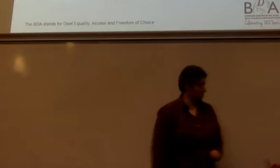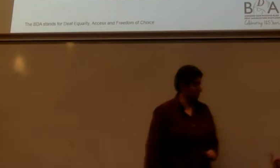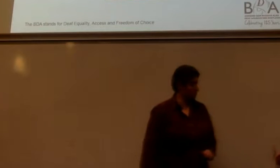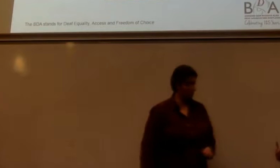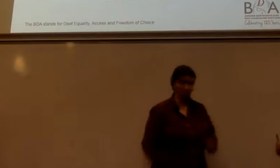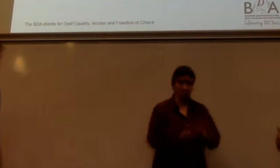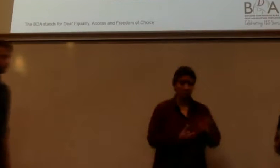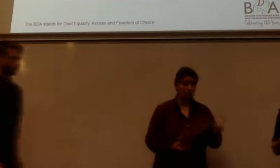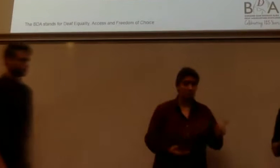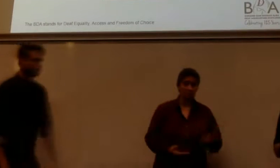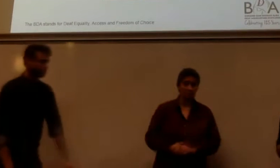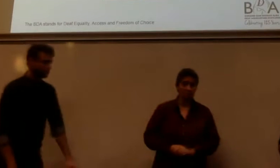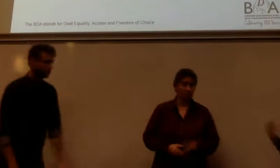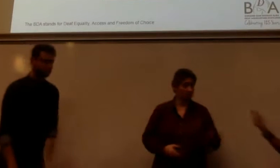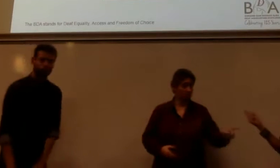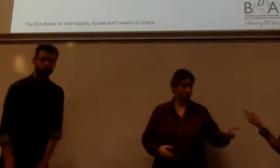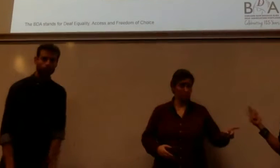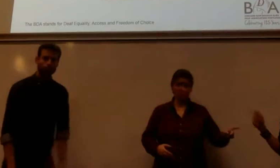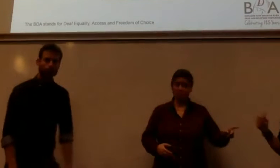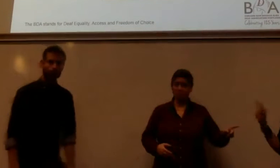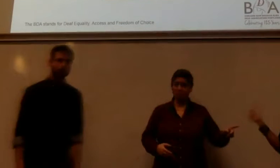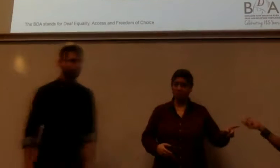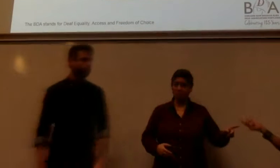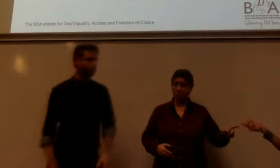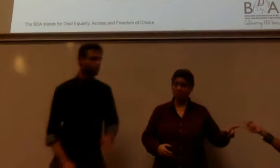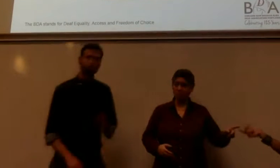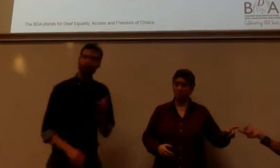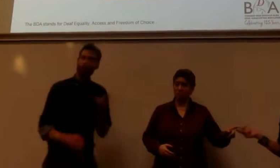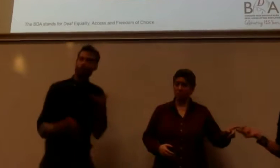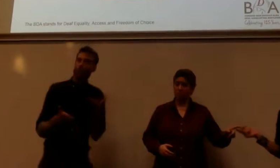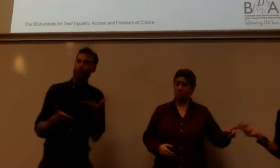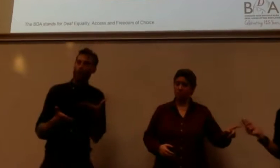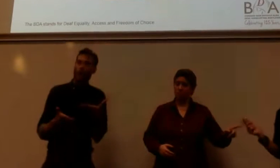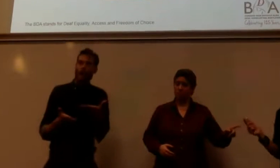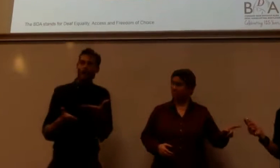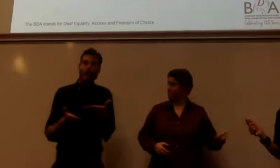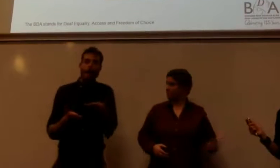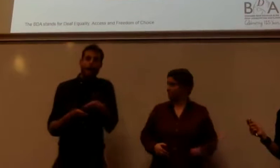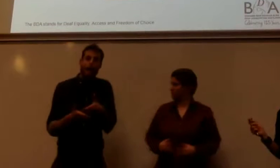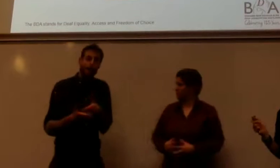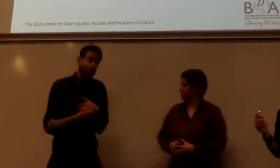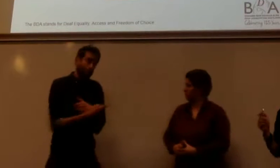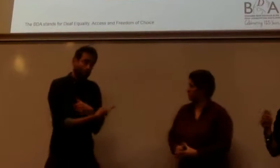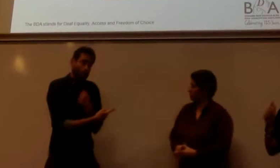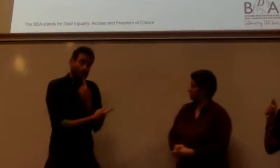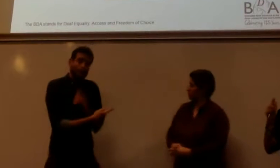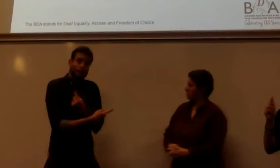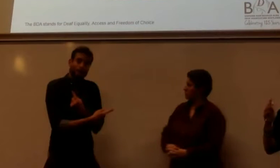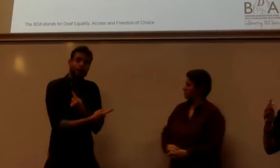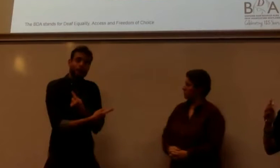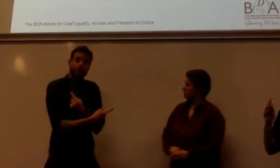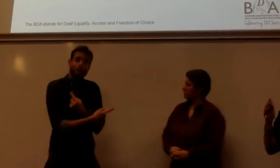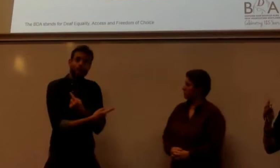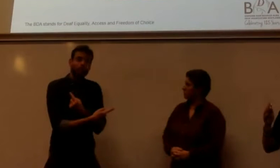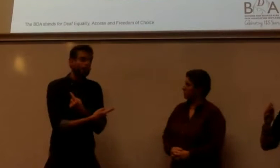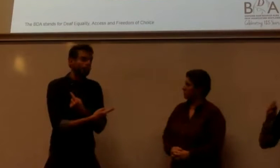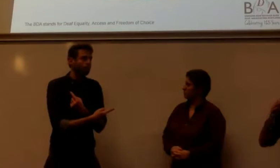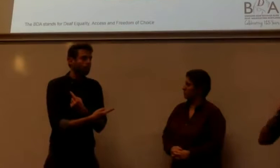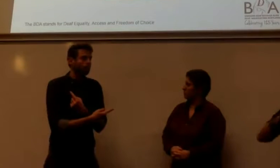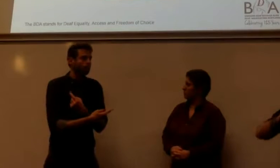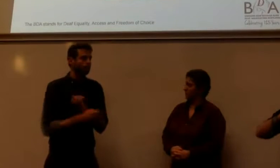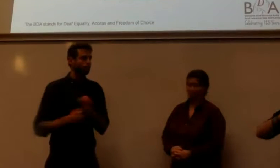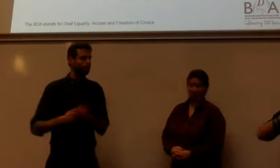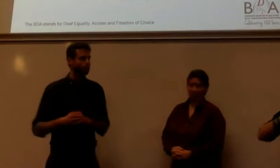that process is clear. I think just to add to that, it is important